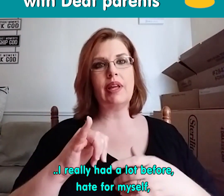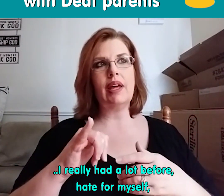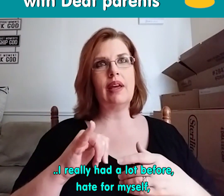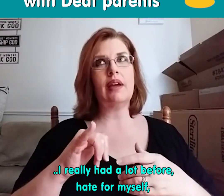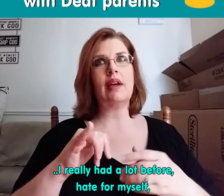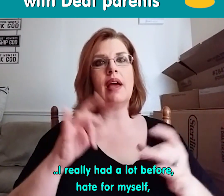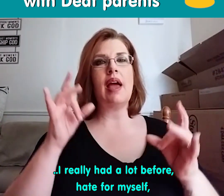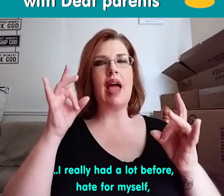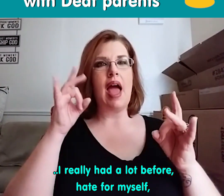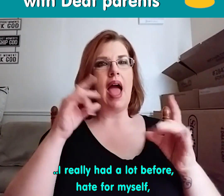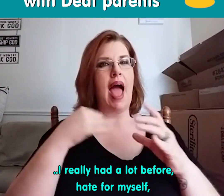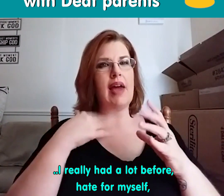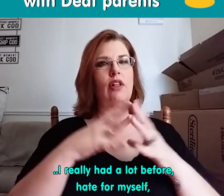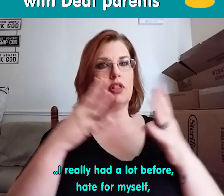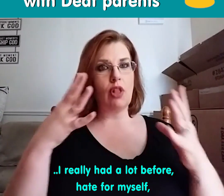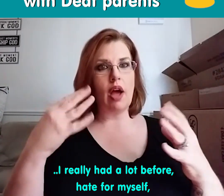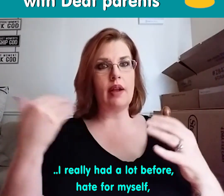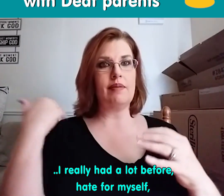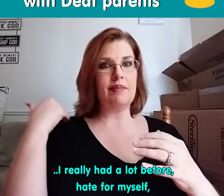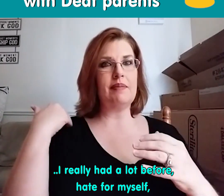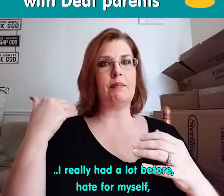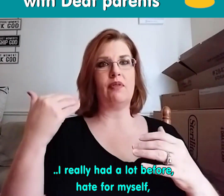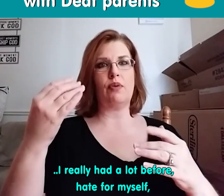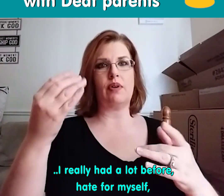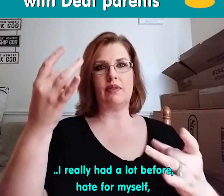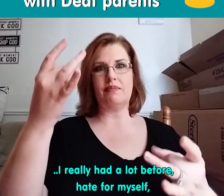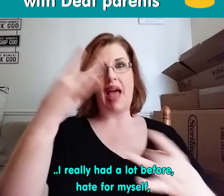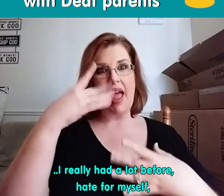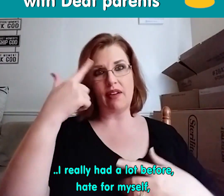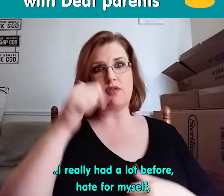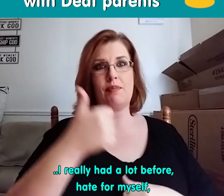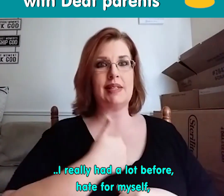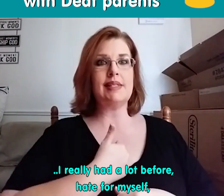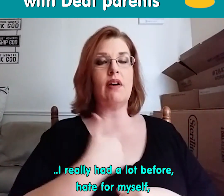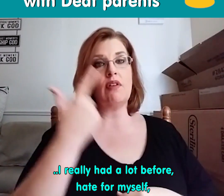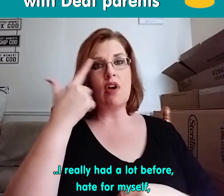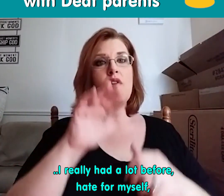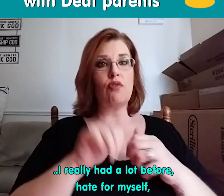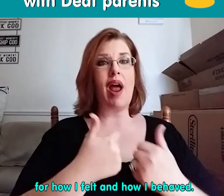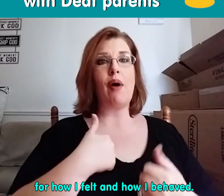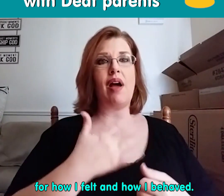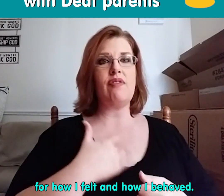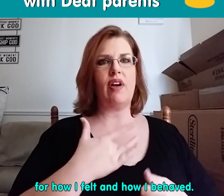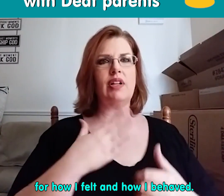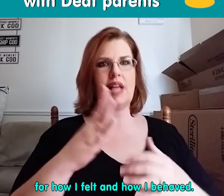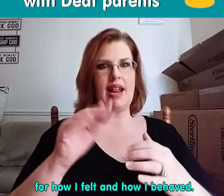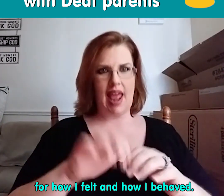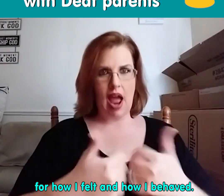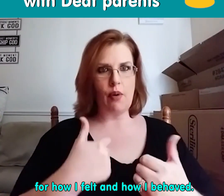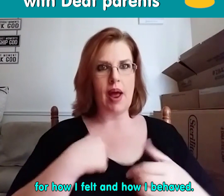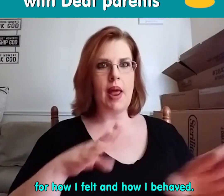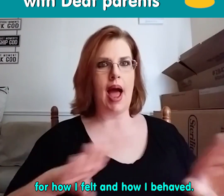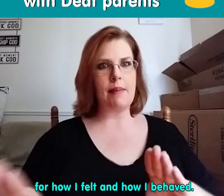him. But one more thing, remember when I told you that my dad said I should become